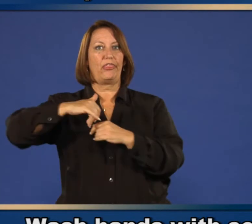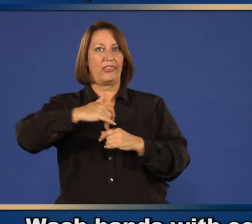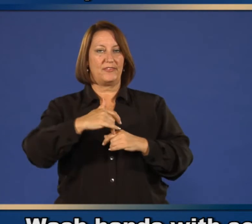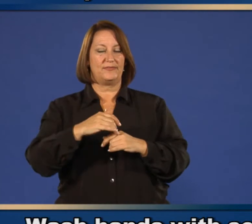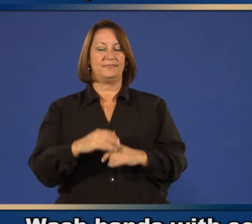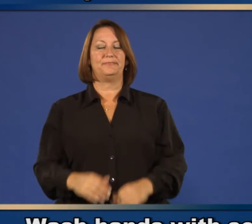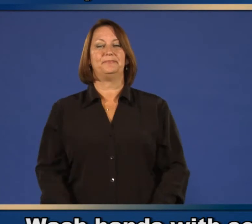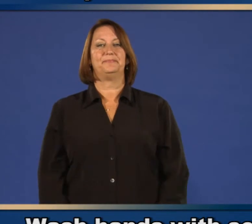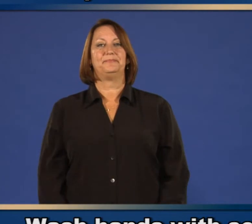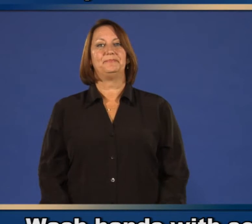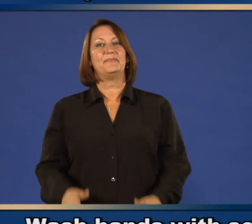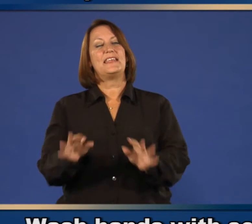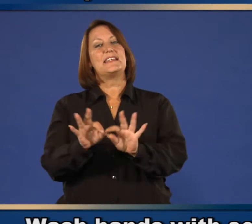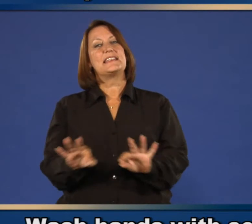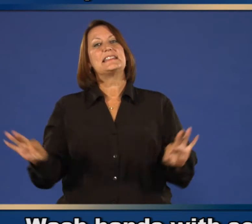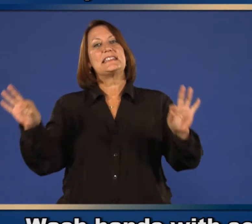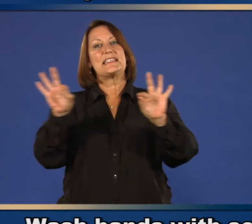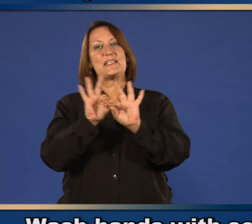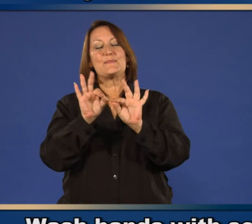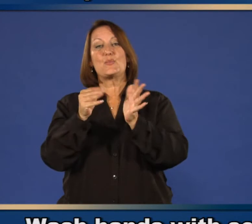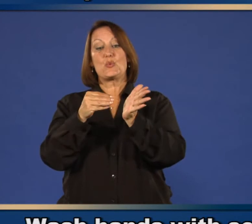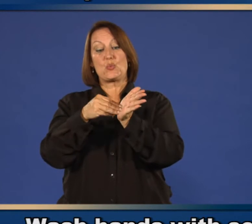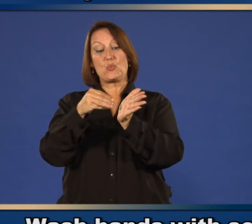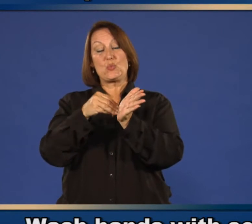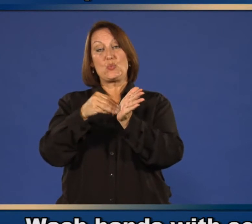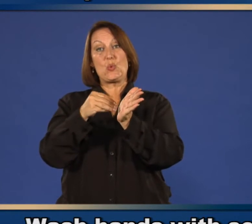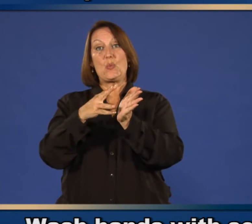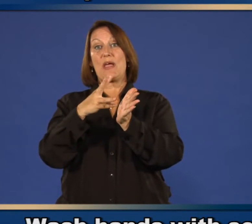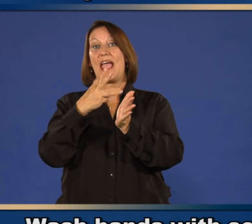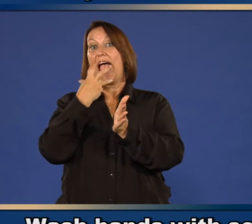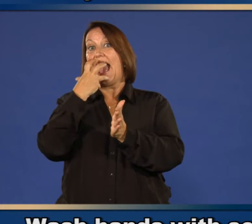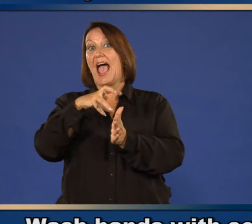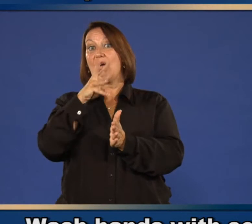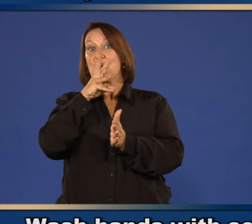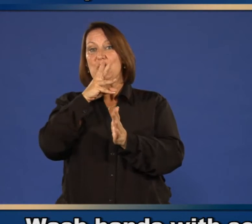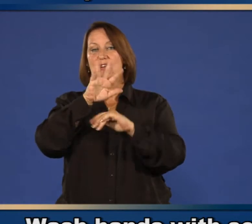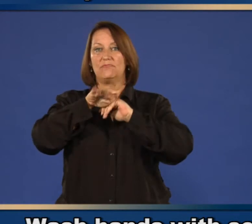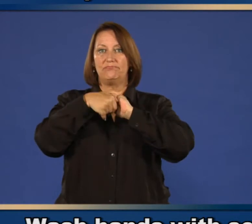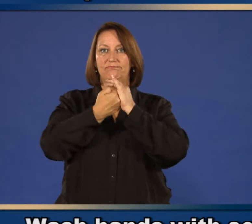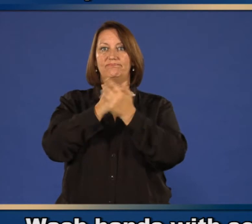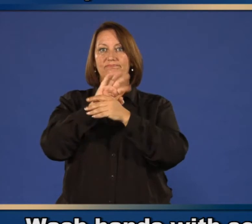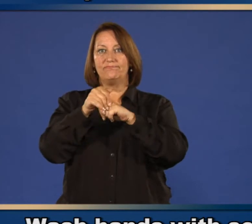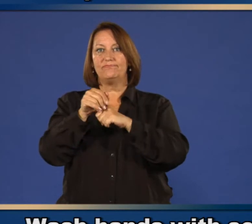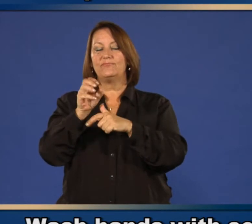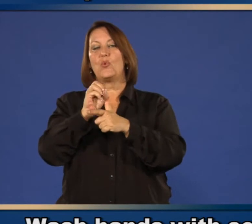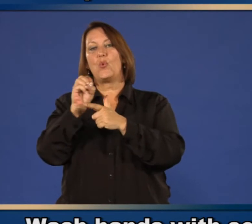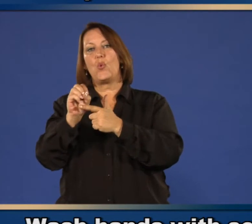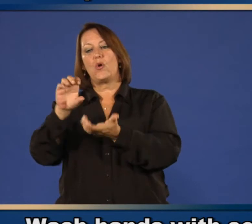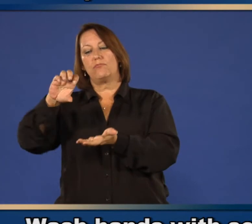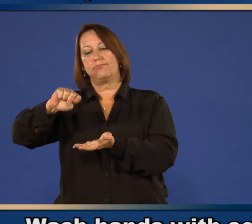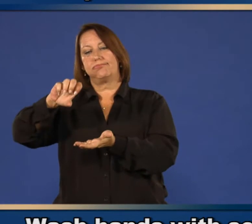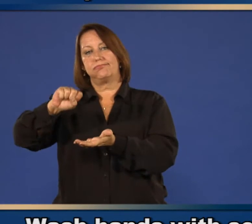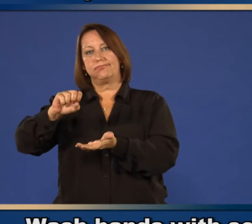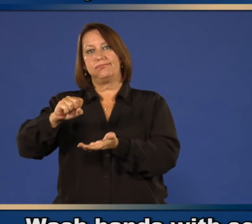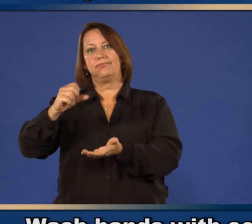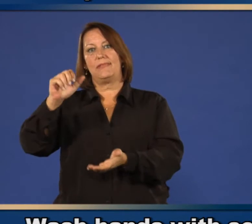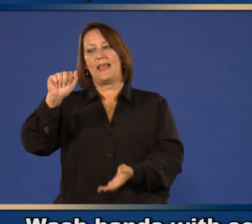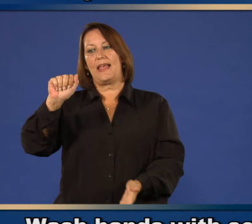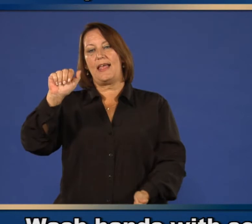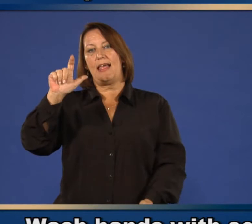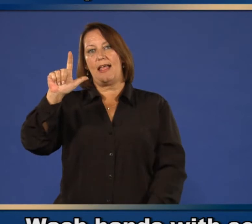Wash hands with soap and hot water, or with alcohol-based hand rubs, such as gels or